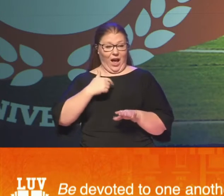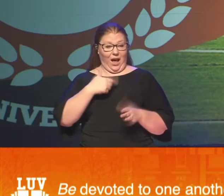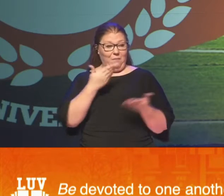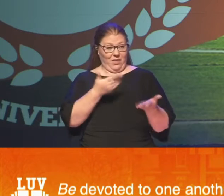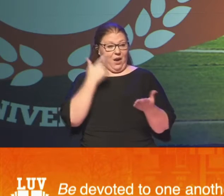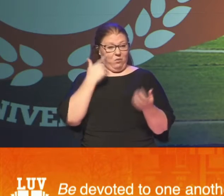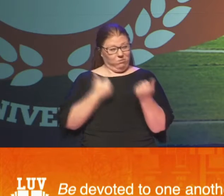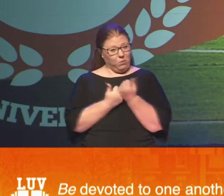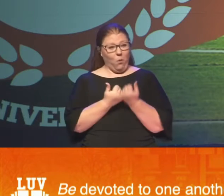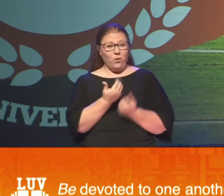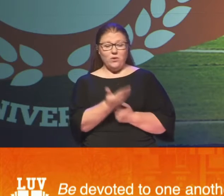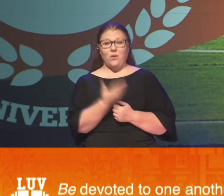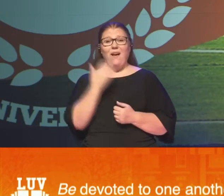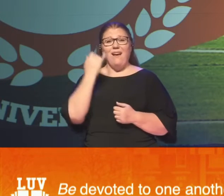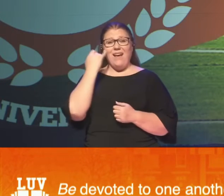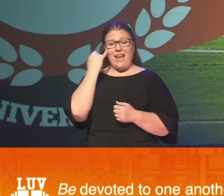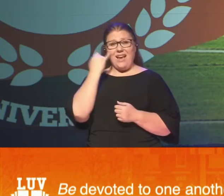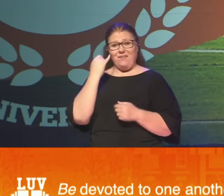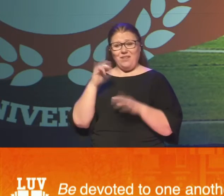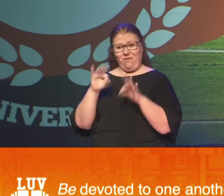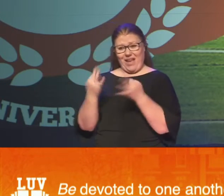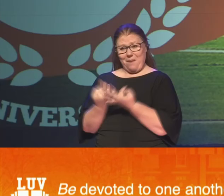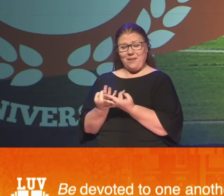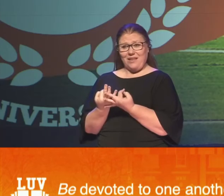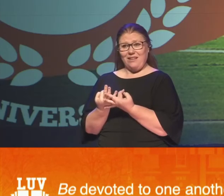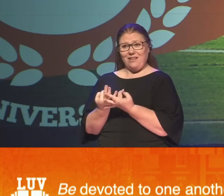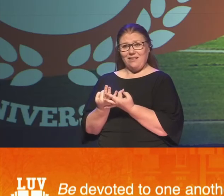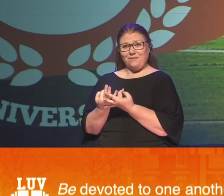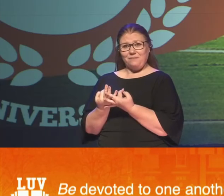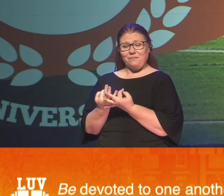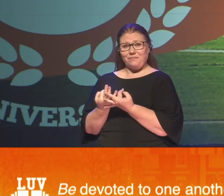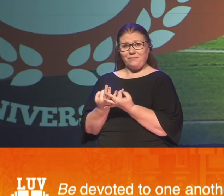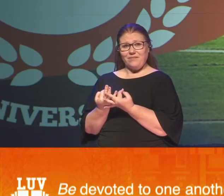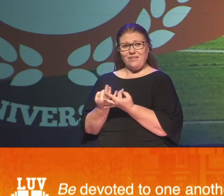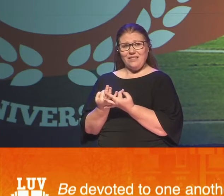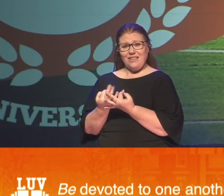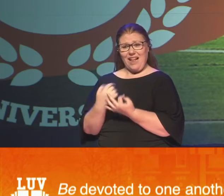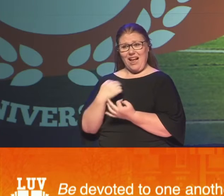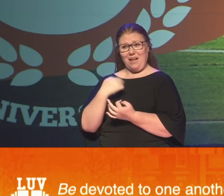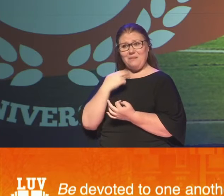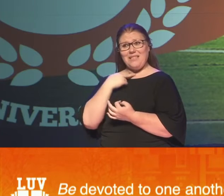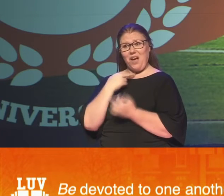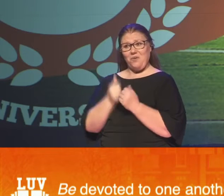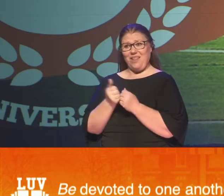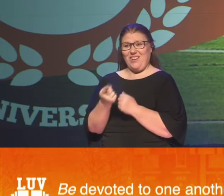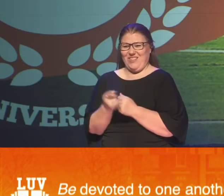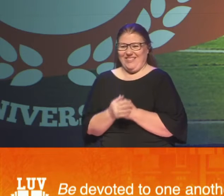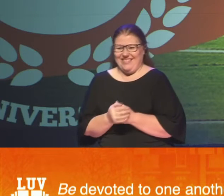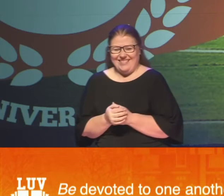right? Like, is to say, this is family. Well, I'm stuck with you.